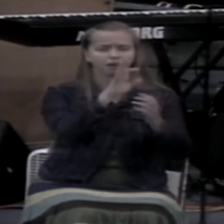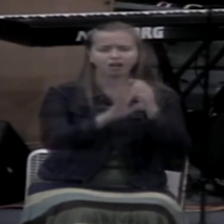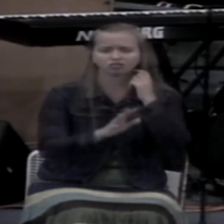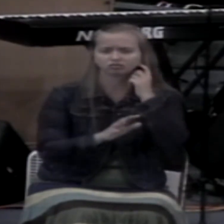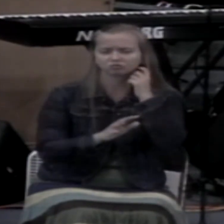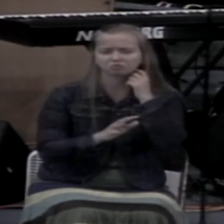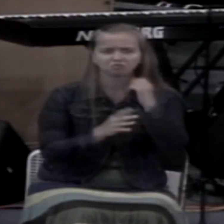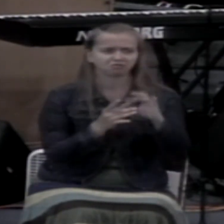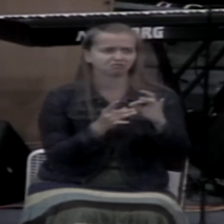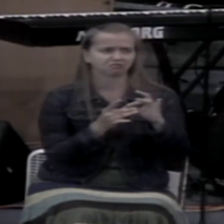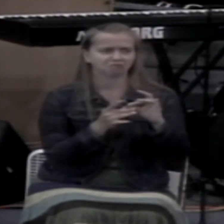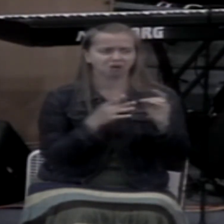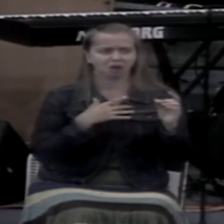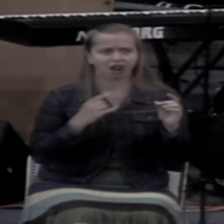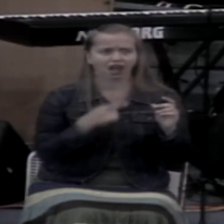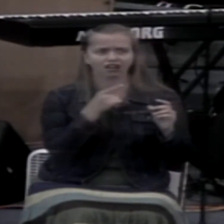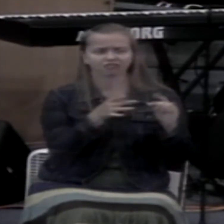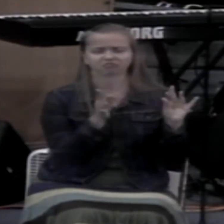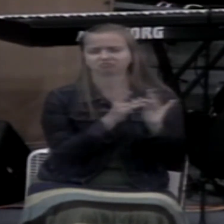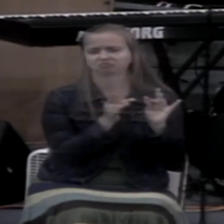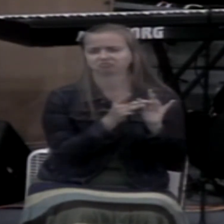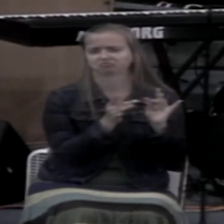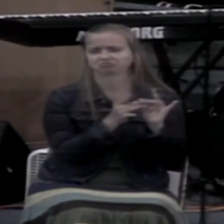What have we been reading?